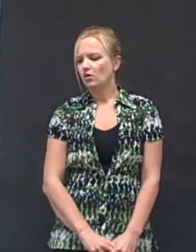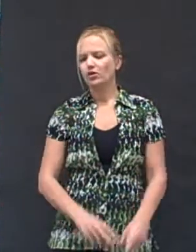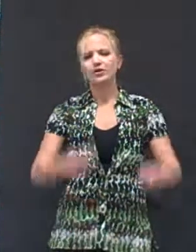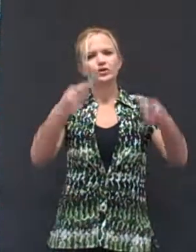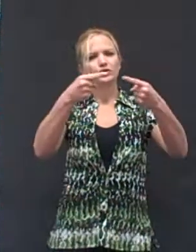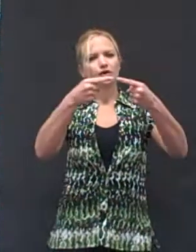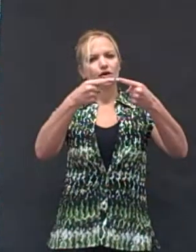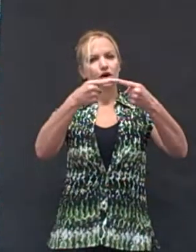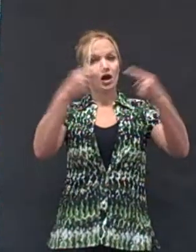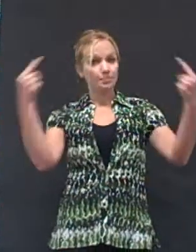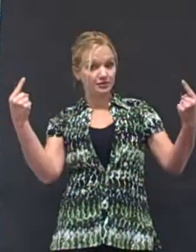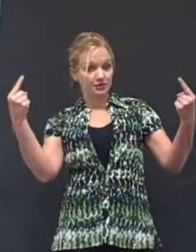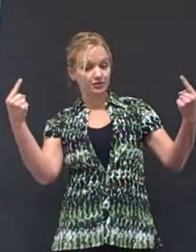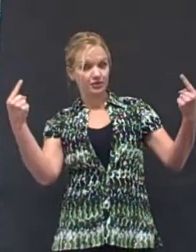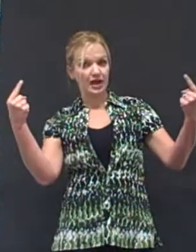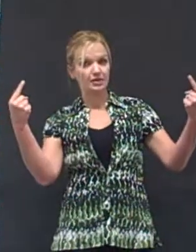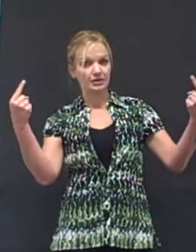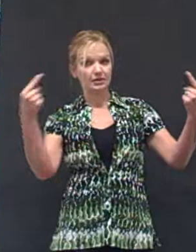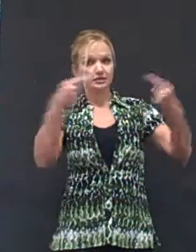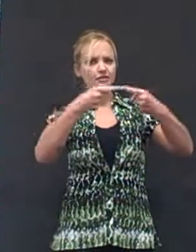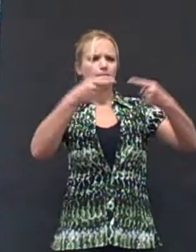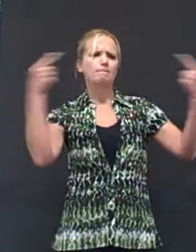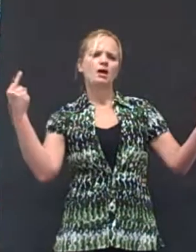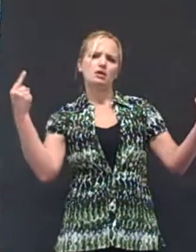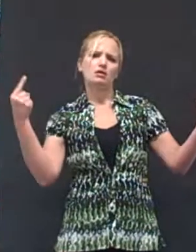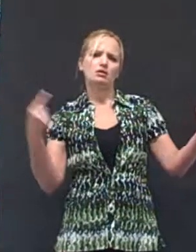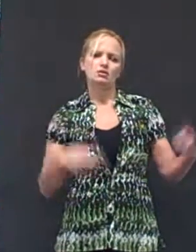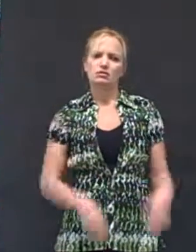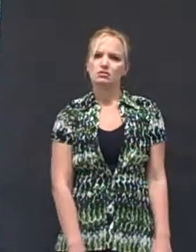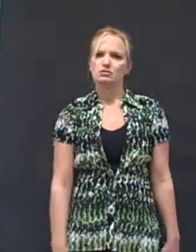Or your opposites or enemies.